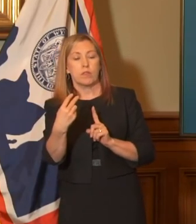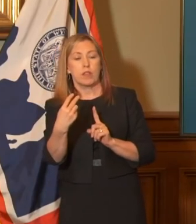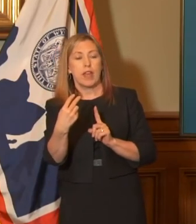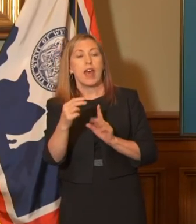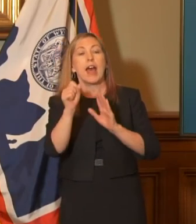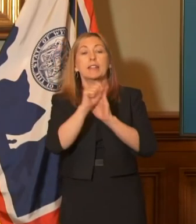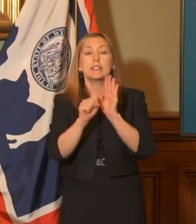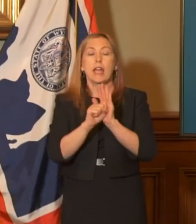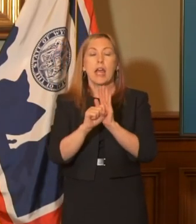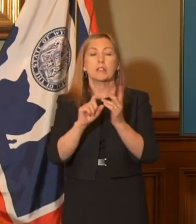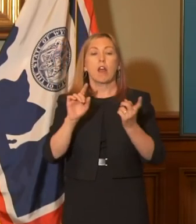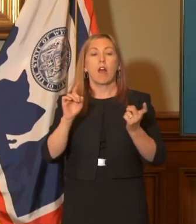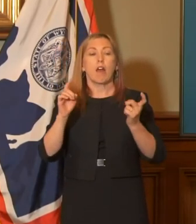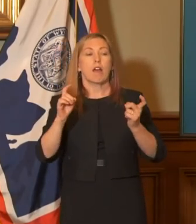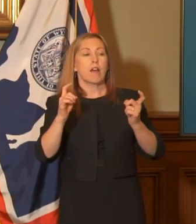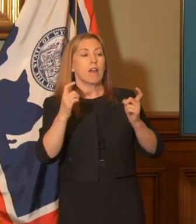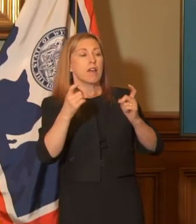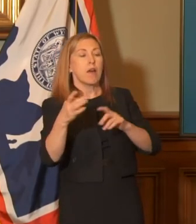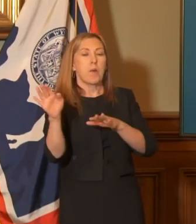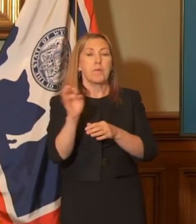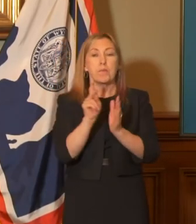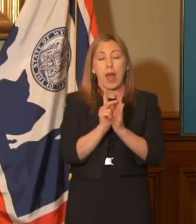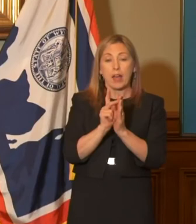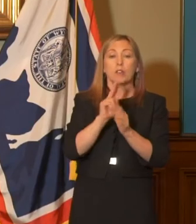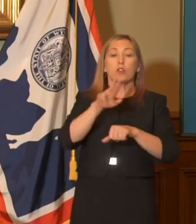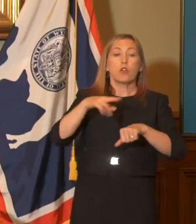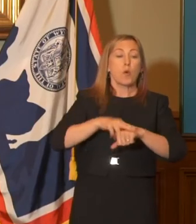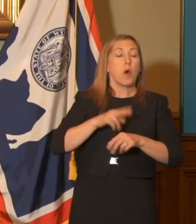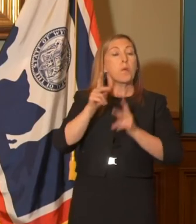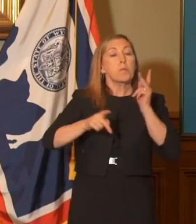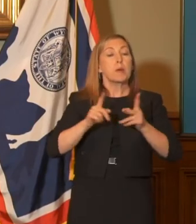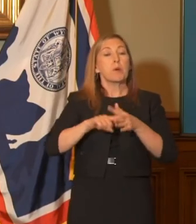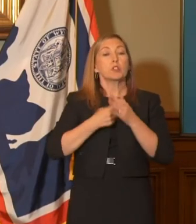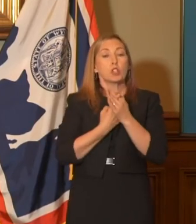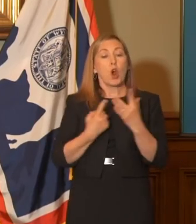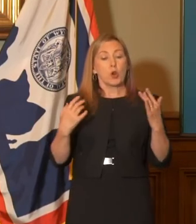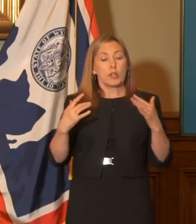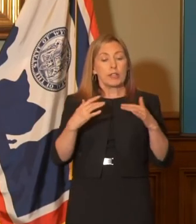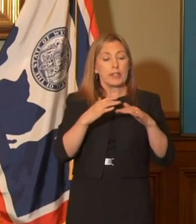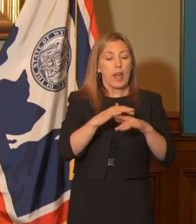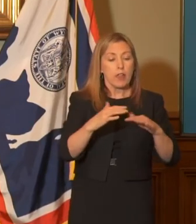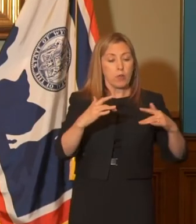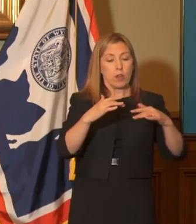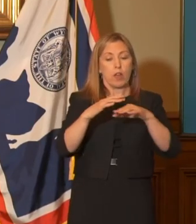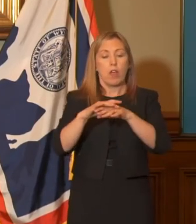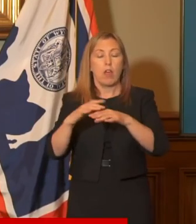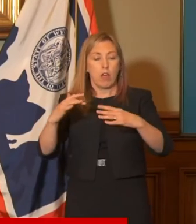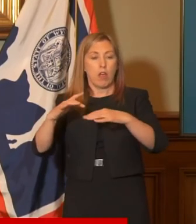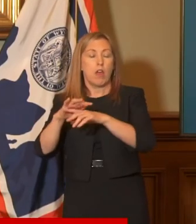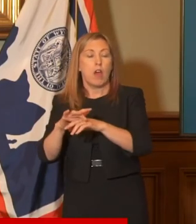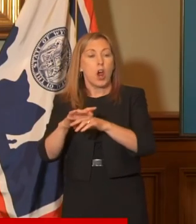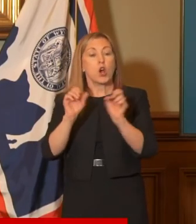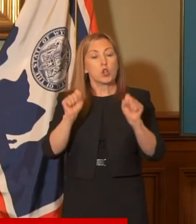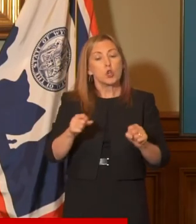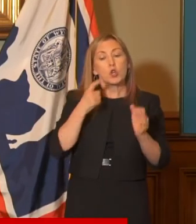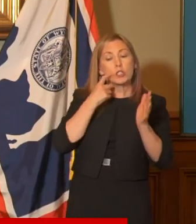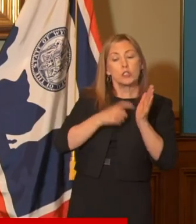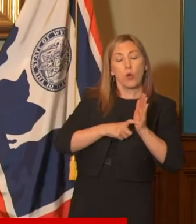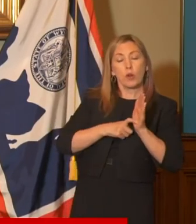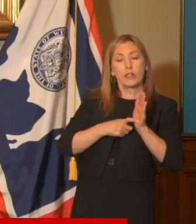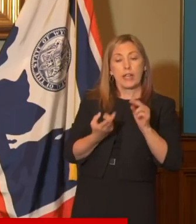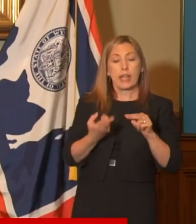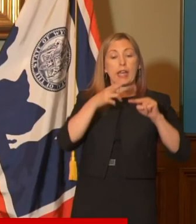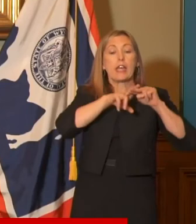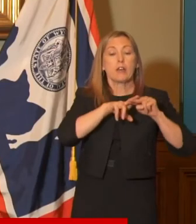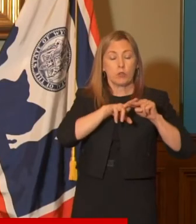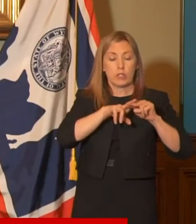move back to normal, as people start gathering with each other more, that we could see an increase in the number of cases we're detecting again because people